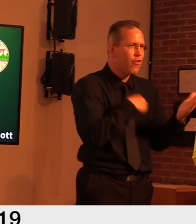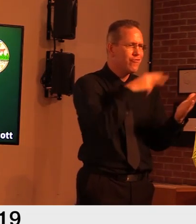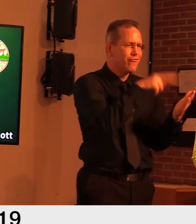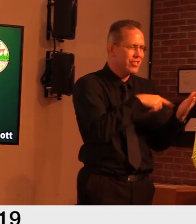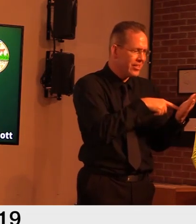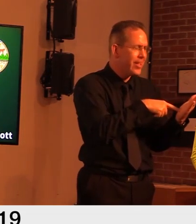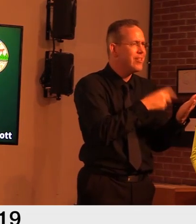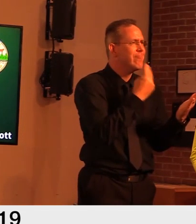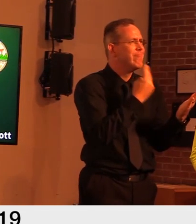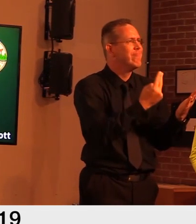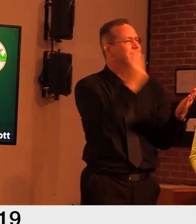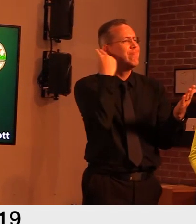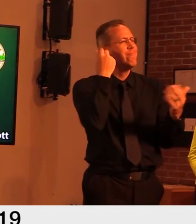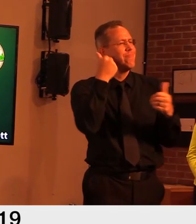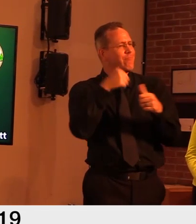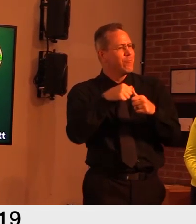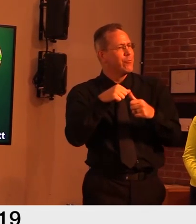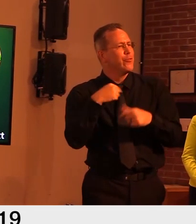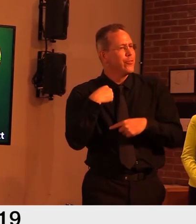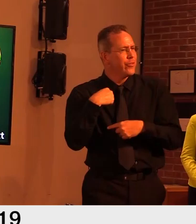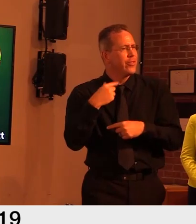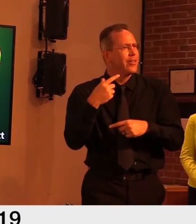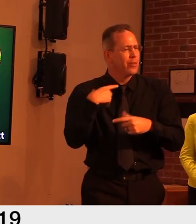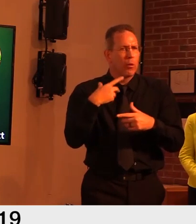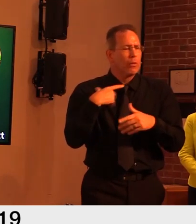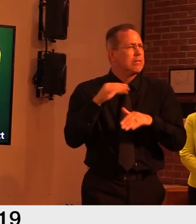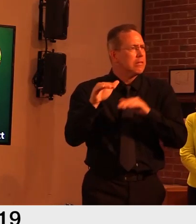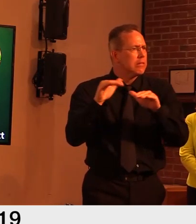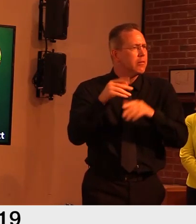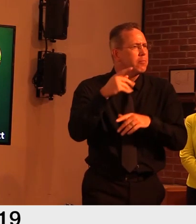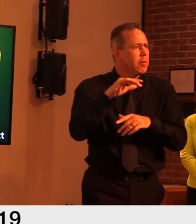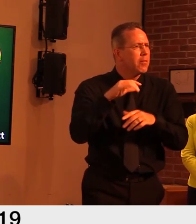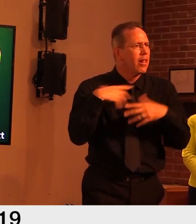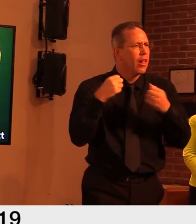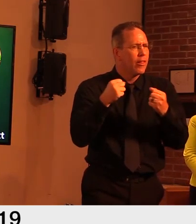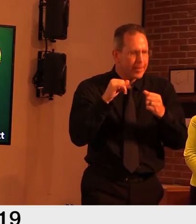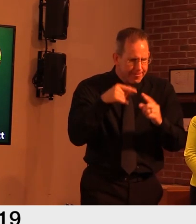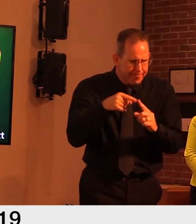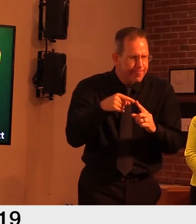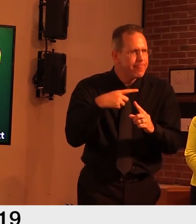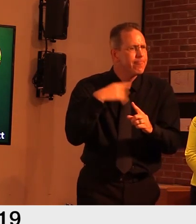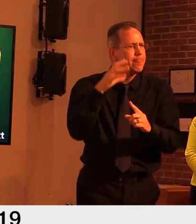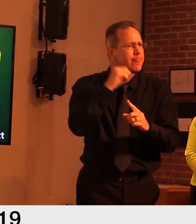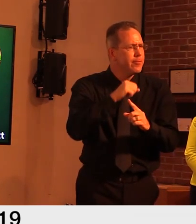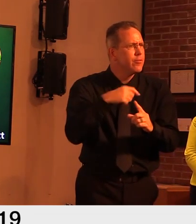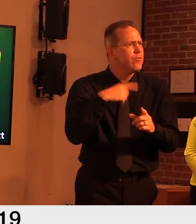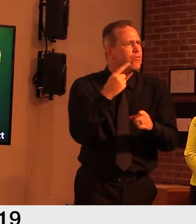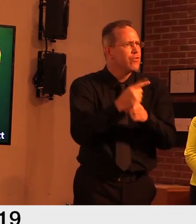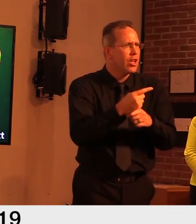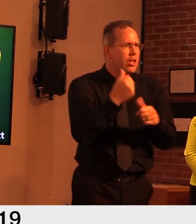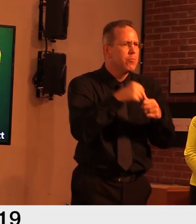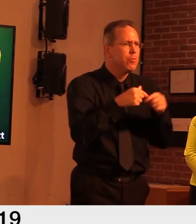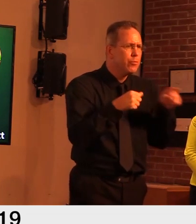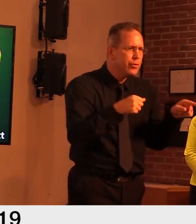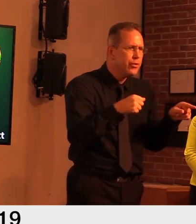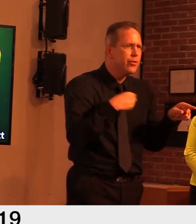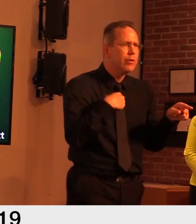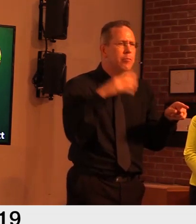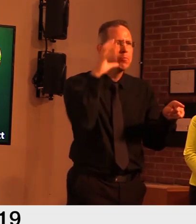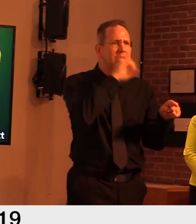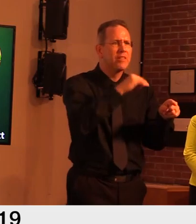learned a lot about the virus in terms of how it spreads, and the reporter's, you know, retrospective look at